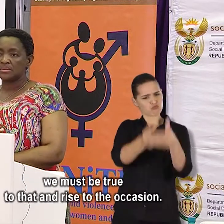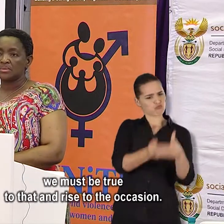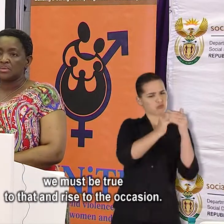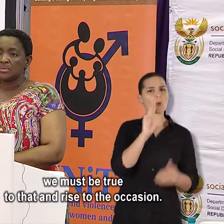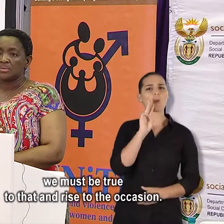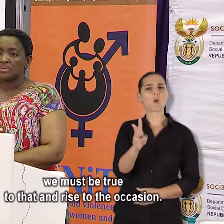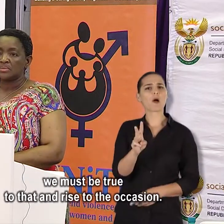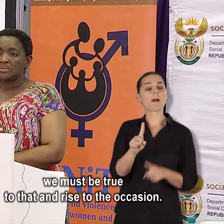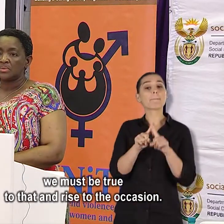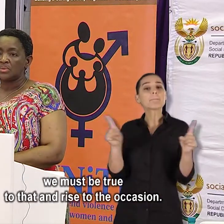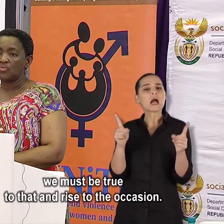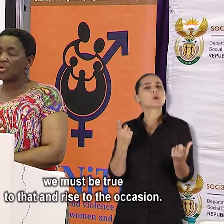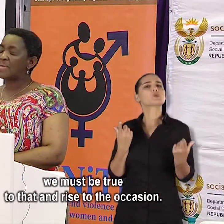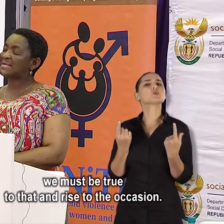disabilities,